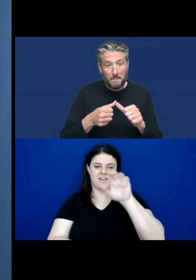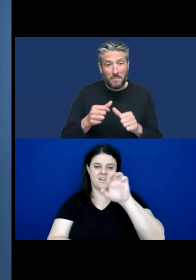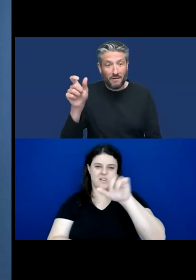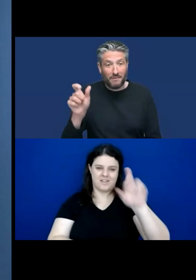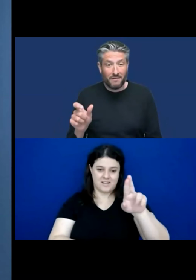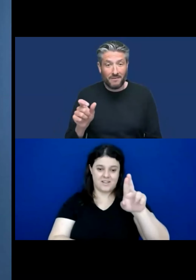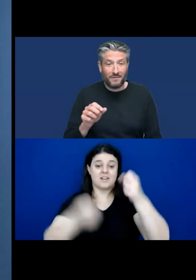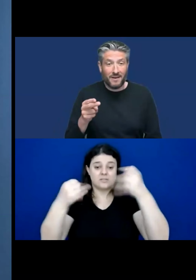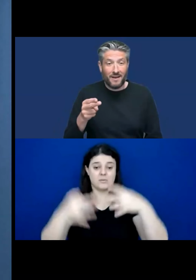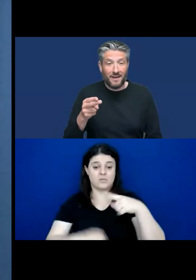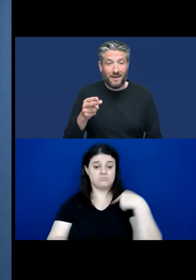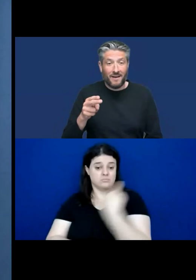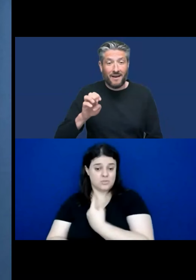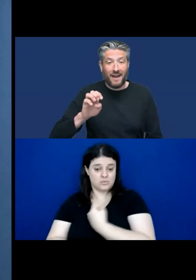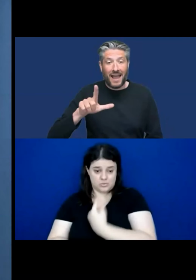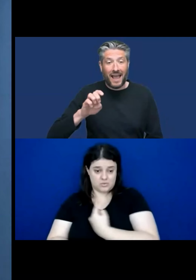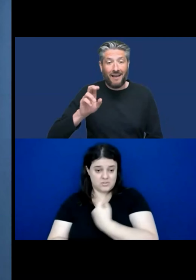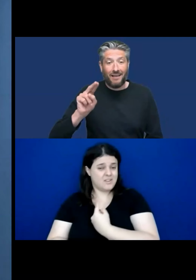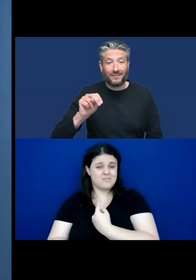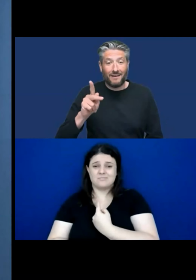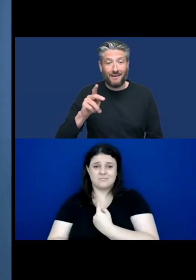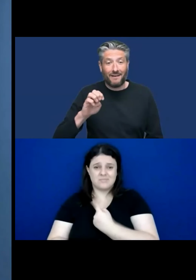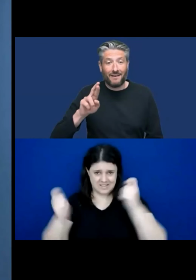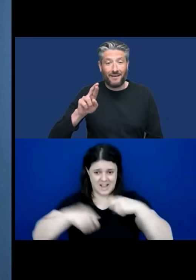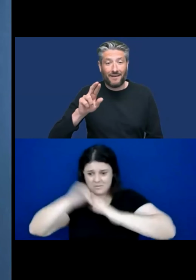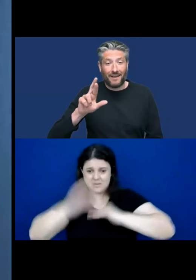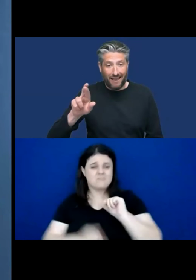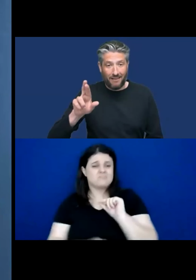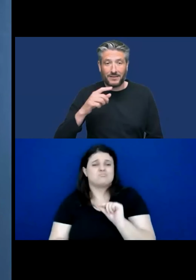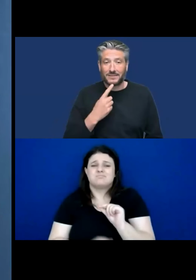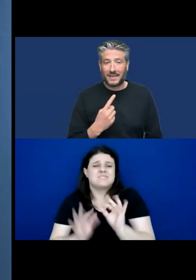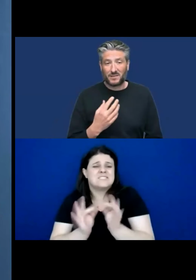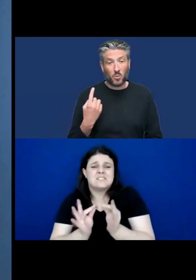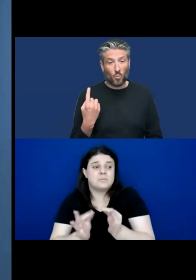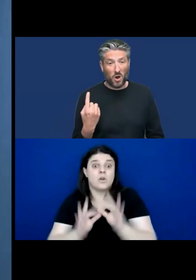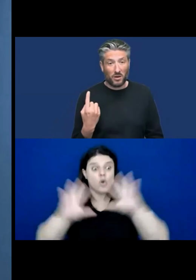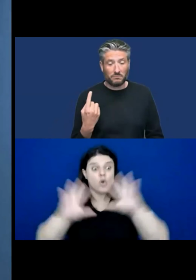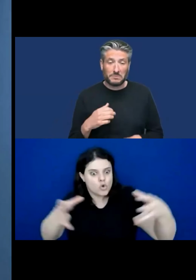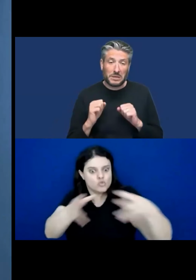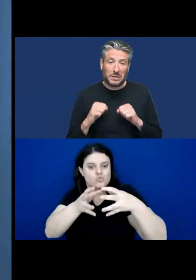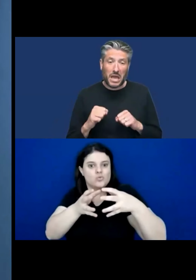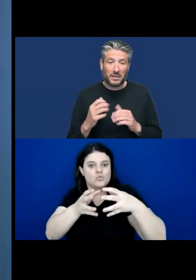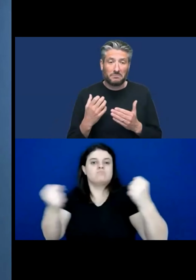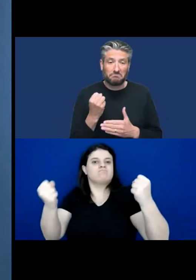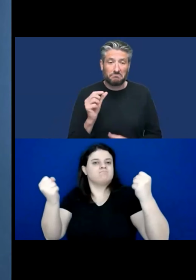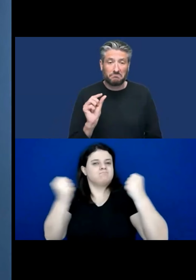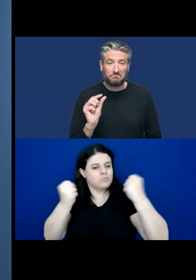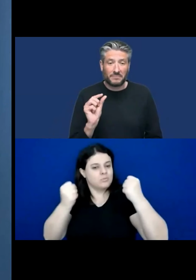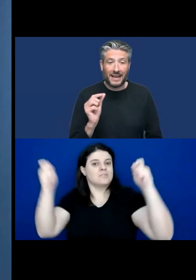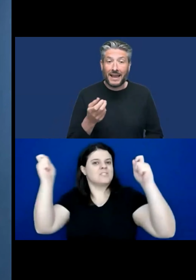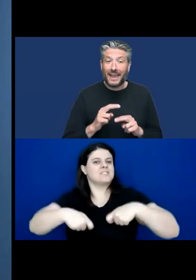can do actually so little, but when we come together we can do so